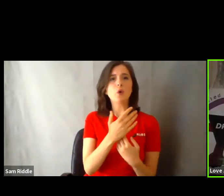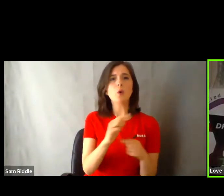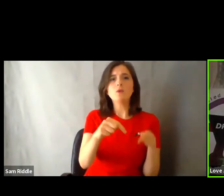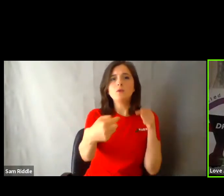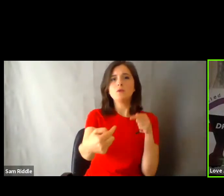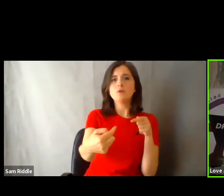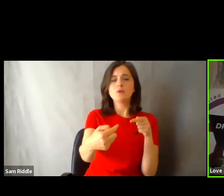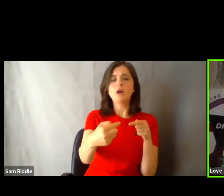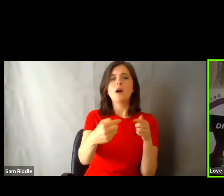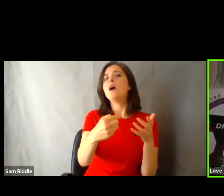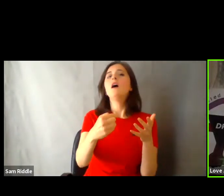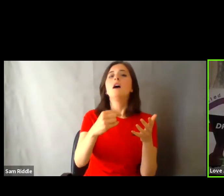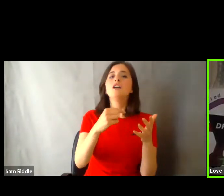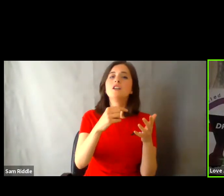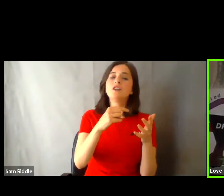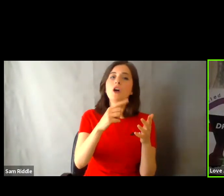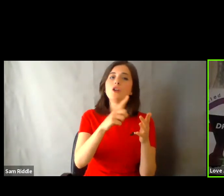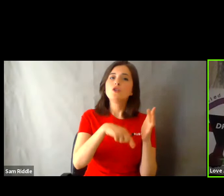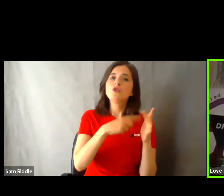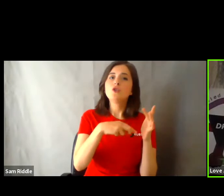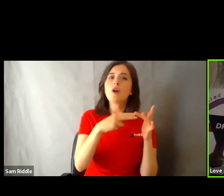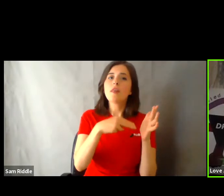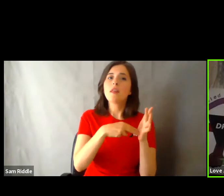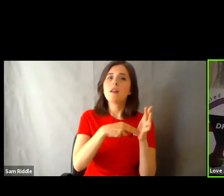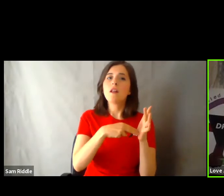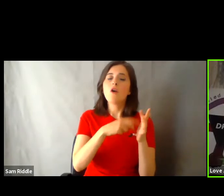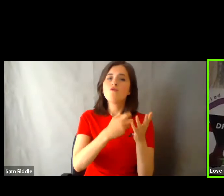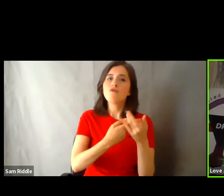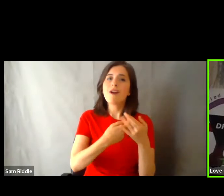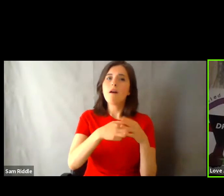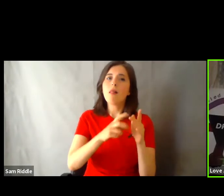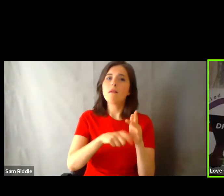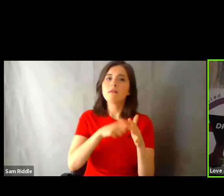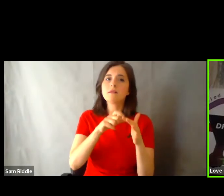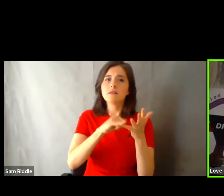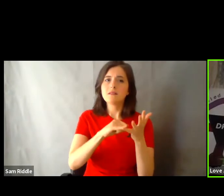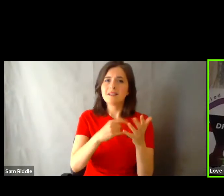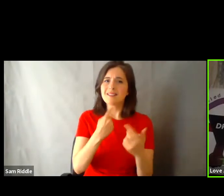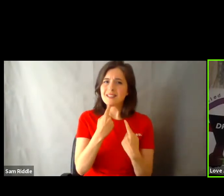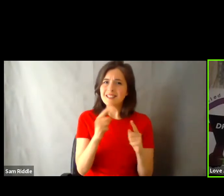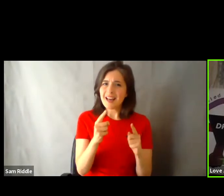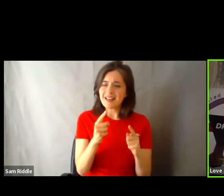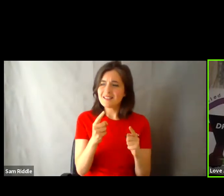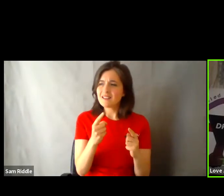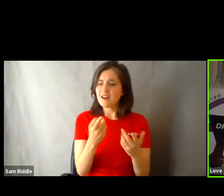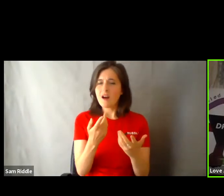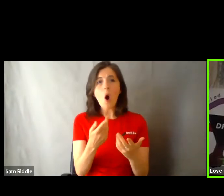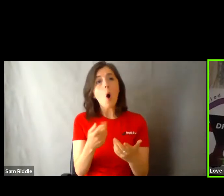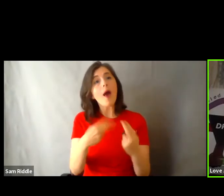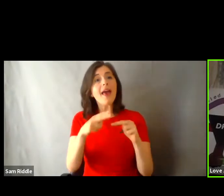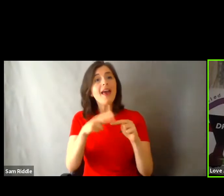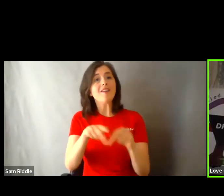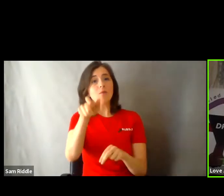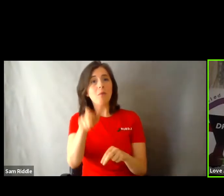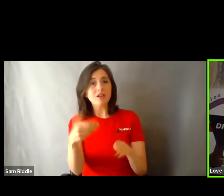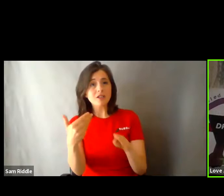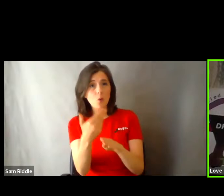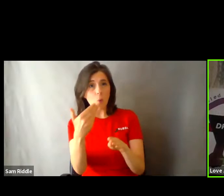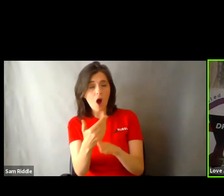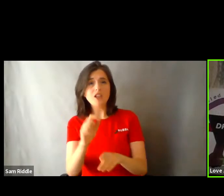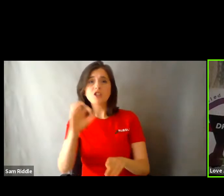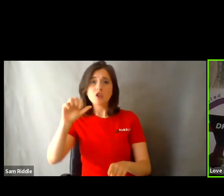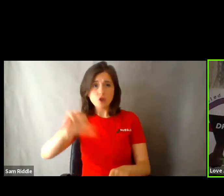State for Work and Pensions, Jonathan Reynolds, suggesting that those who work should be entitled to more from the social